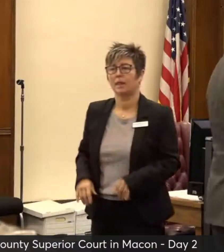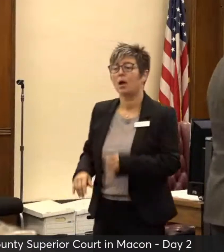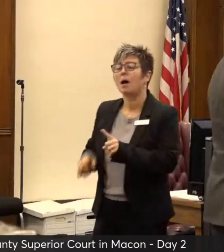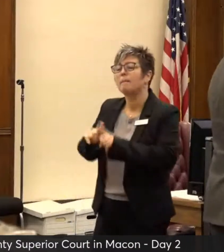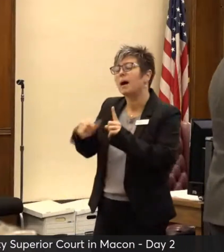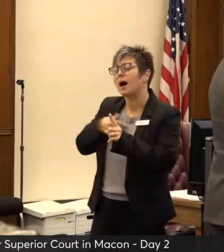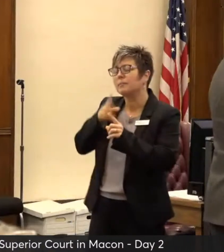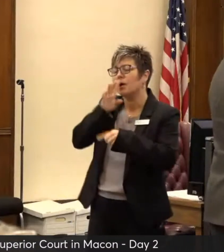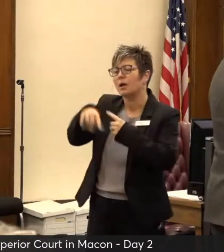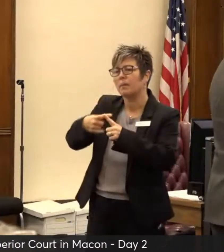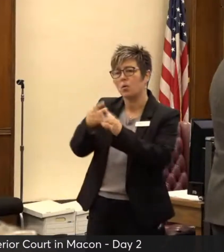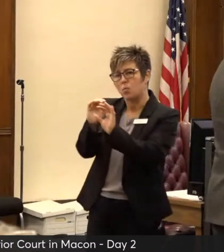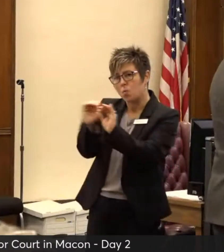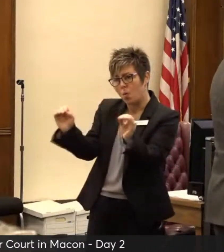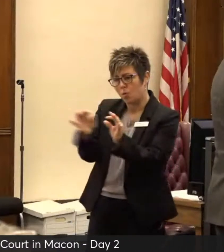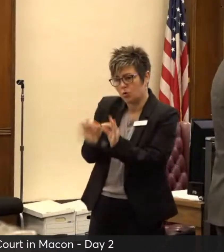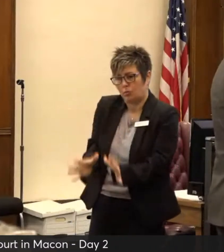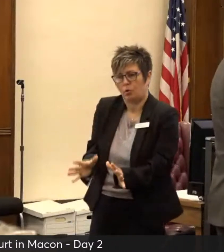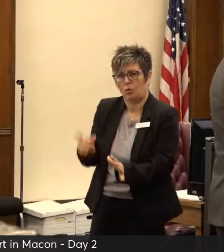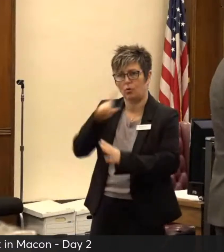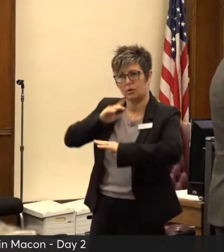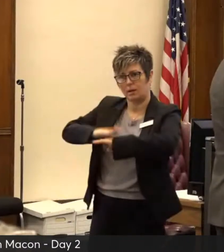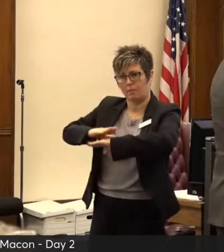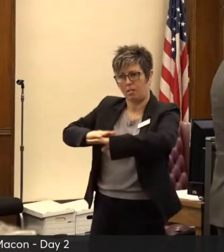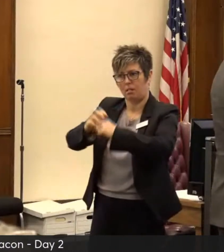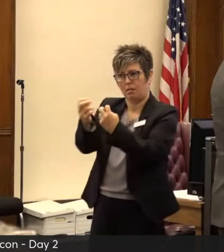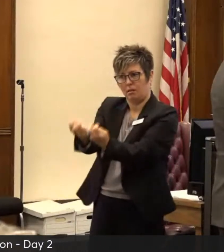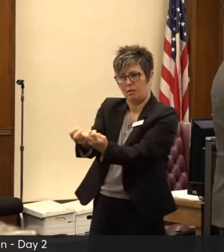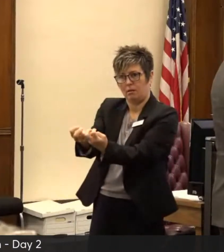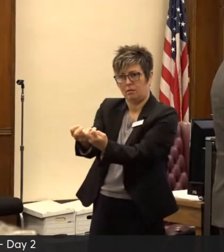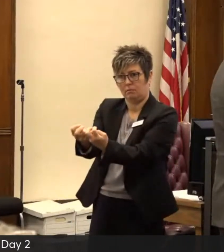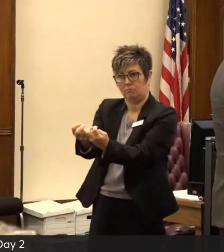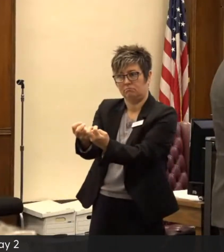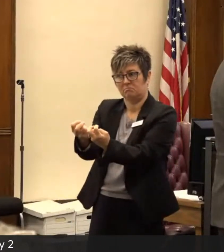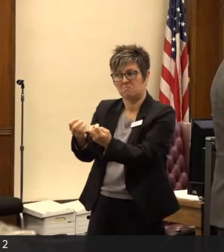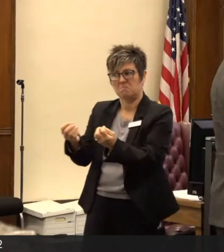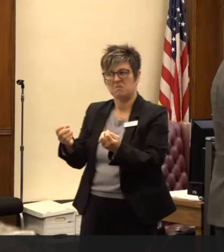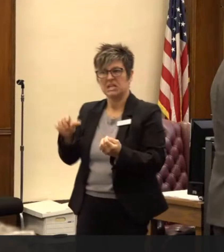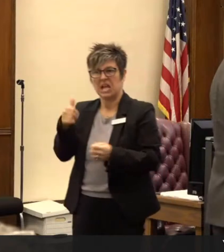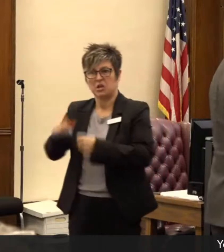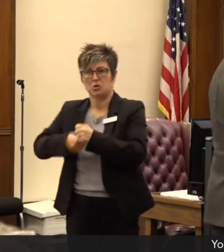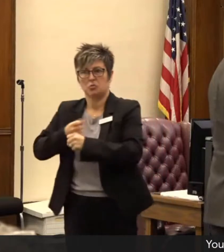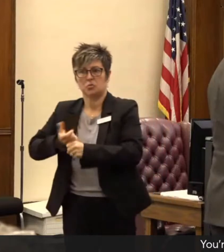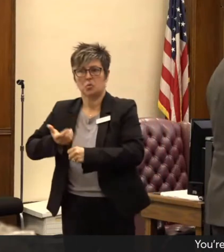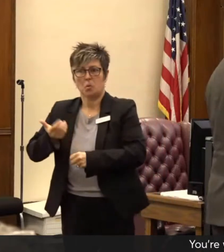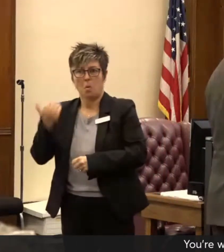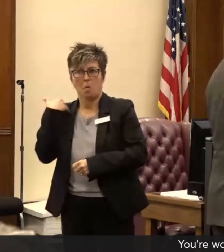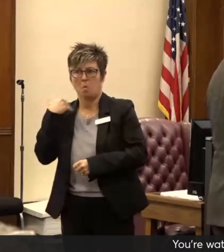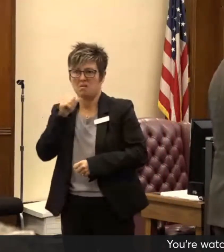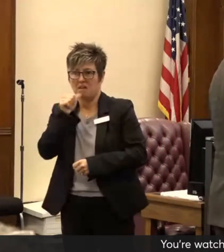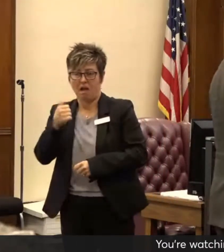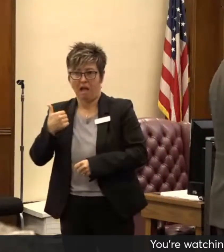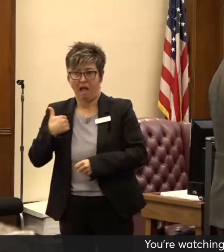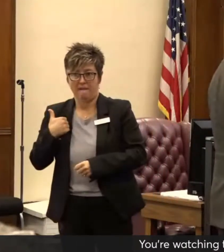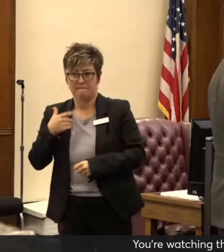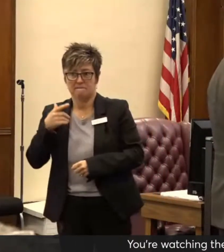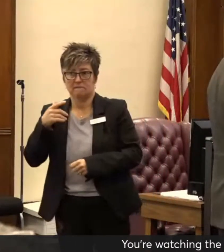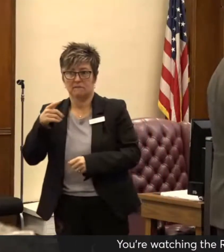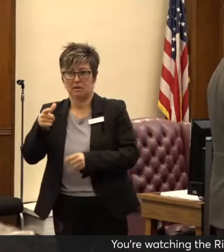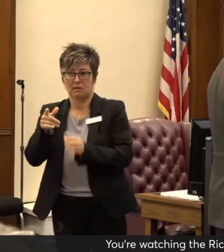table, was it more common 10 years ago to not, and in the years